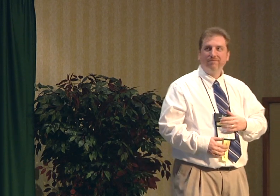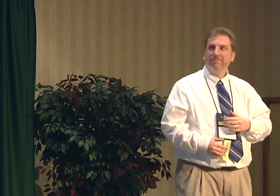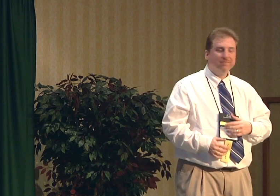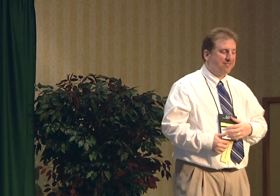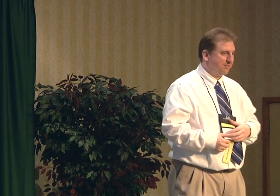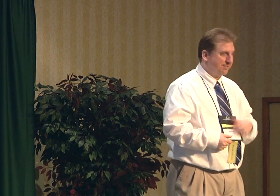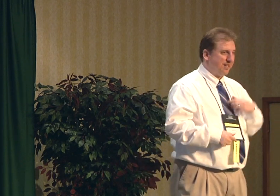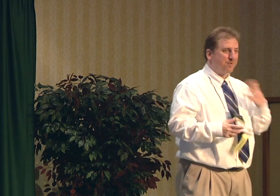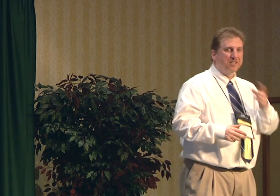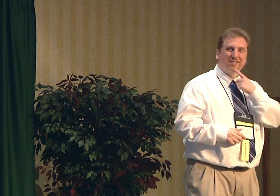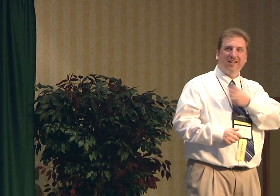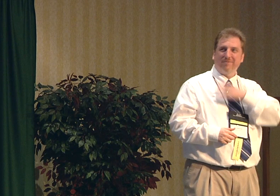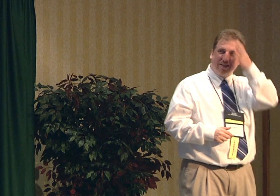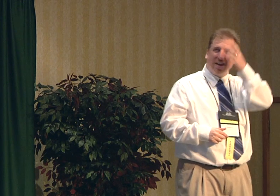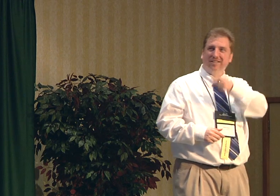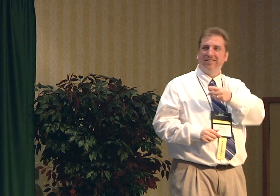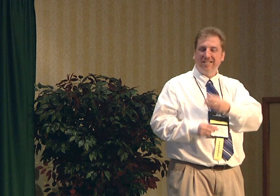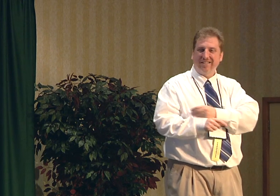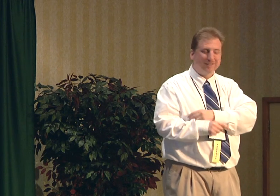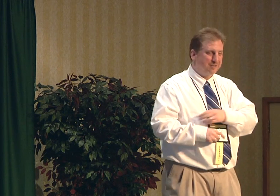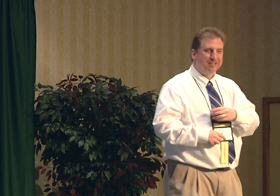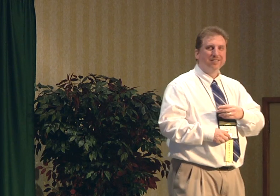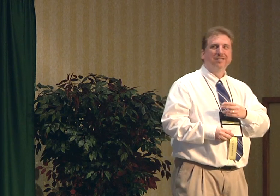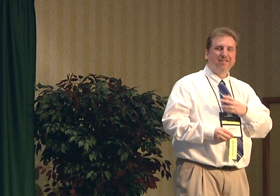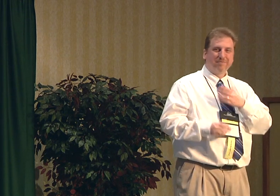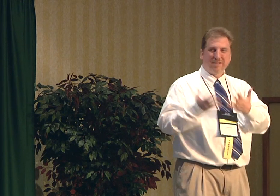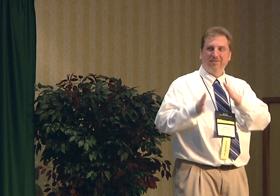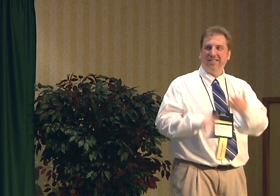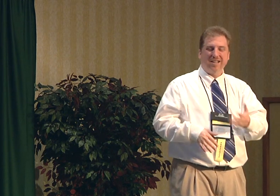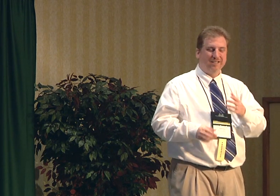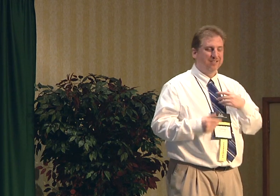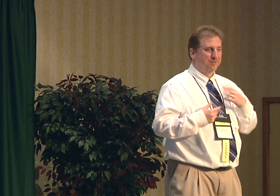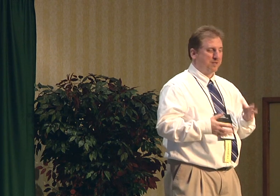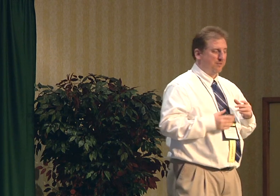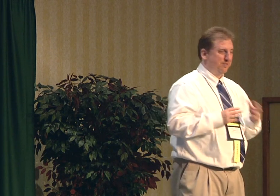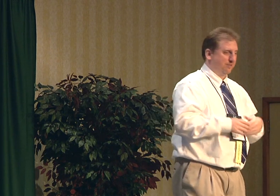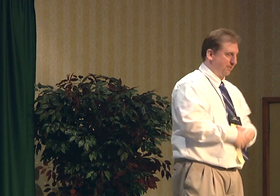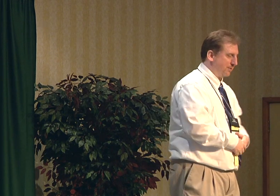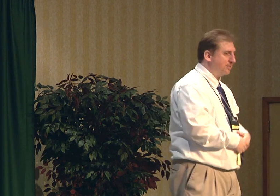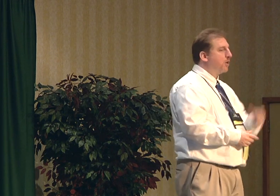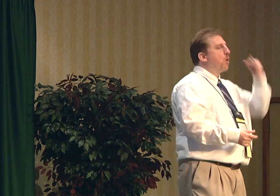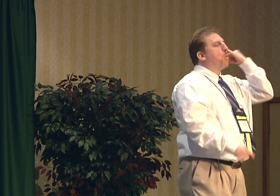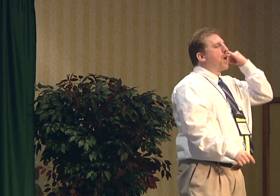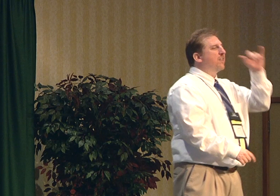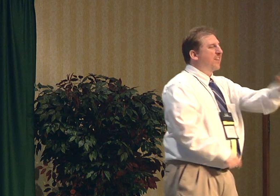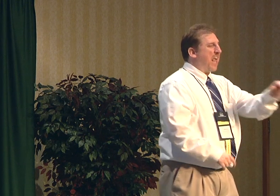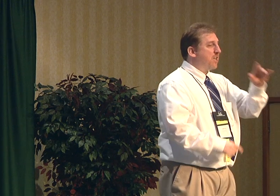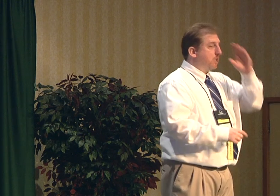a doctor is informing a patient that they have cancer and they're going through the son of this patient, that son